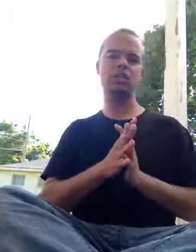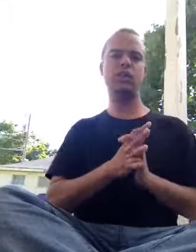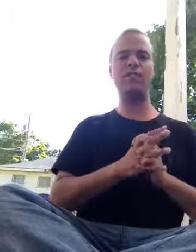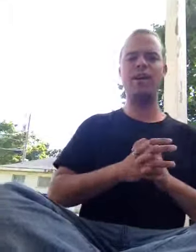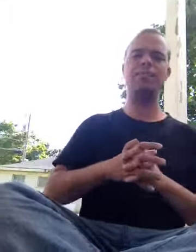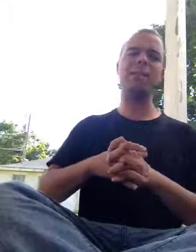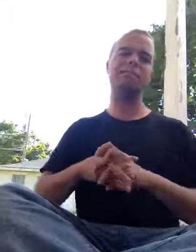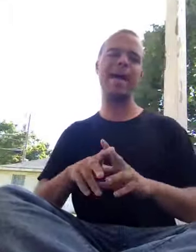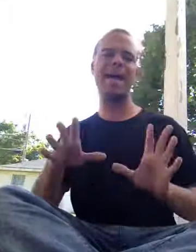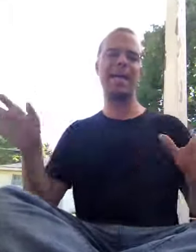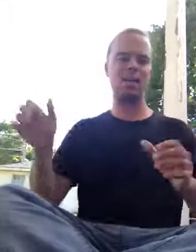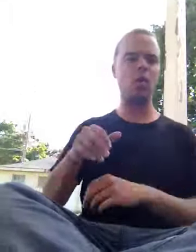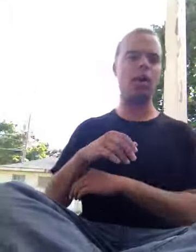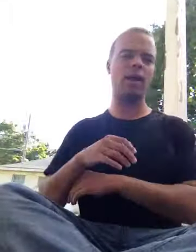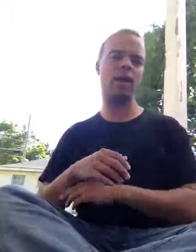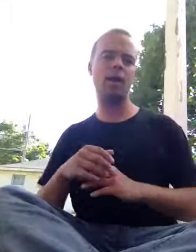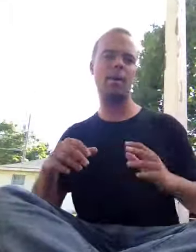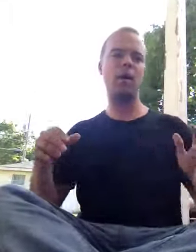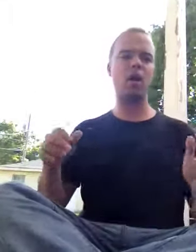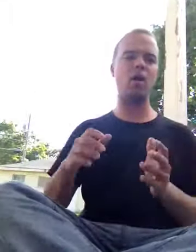straight from the back. Hold up, no,